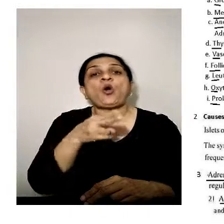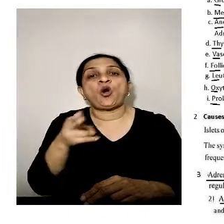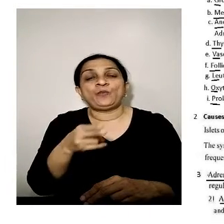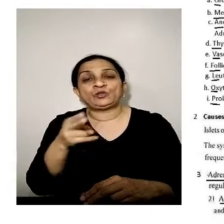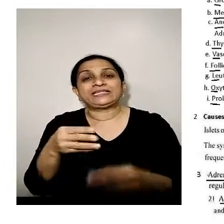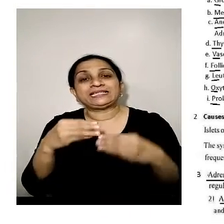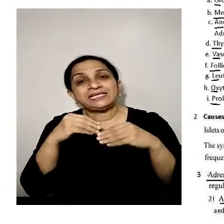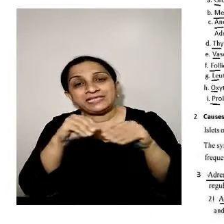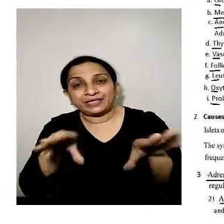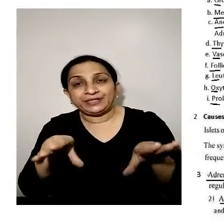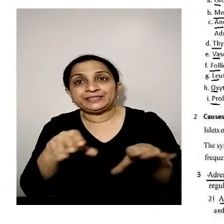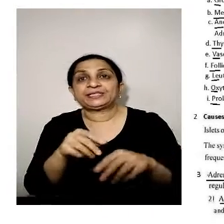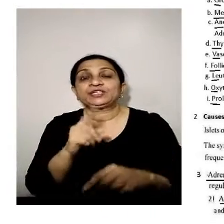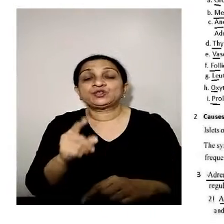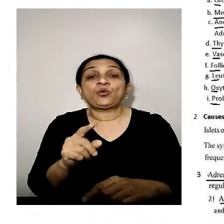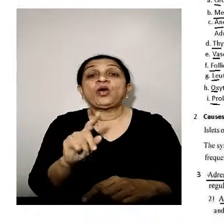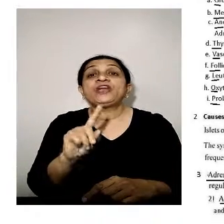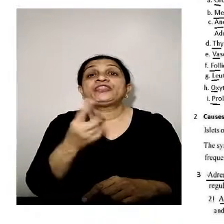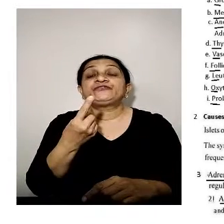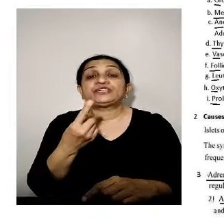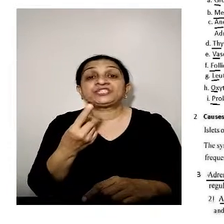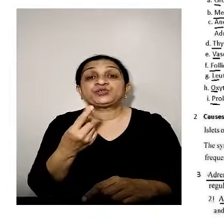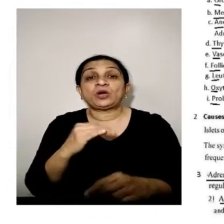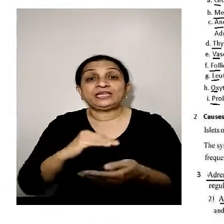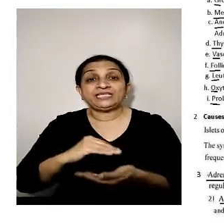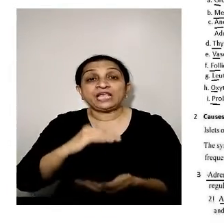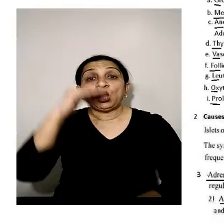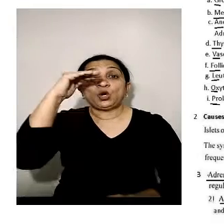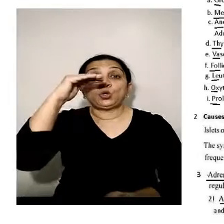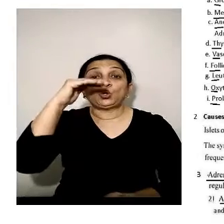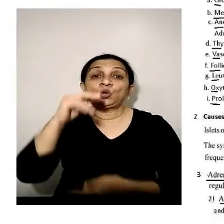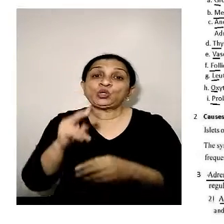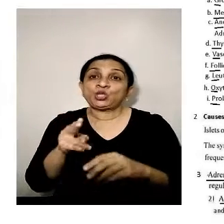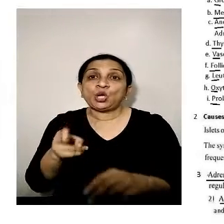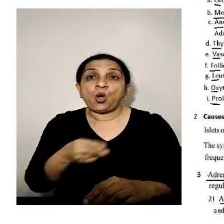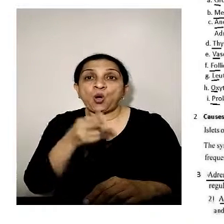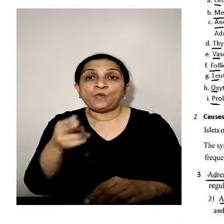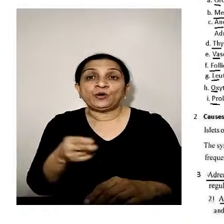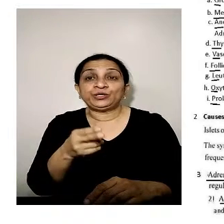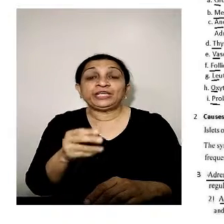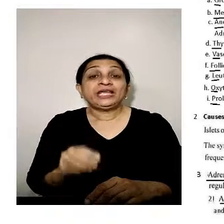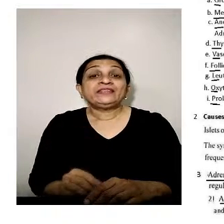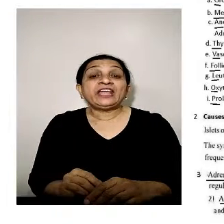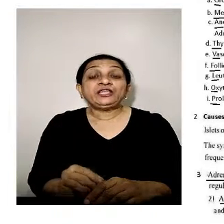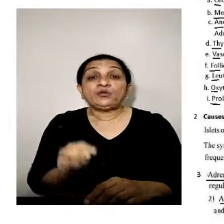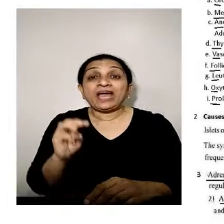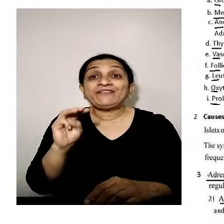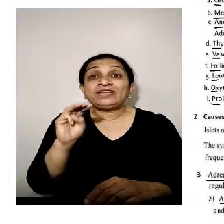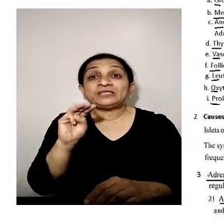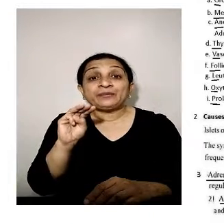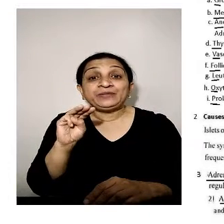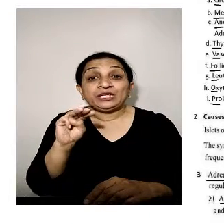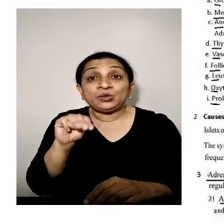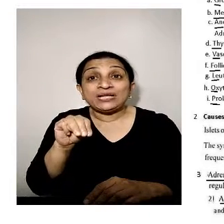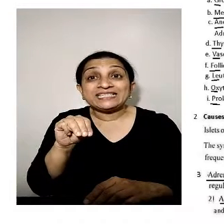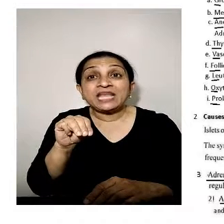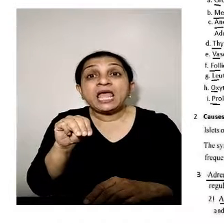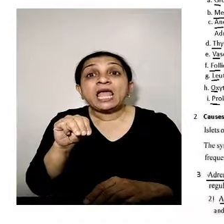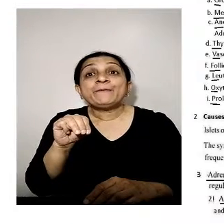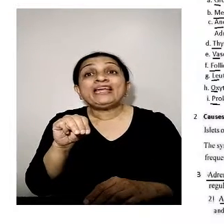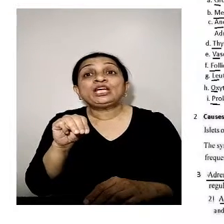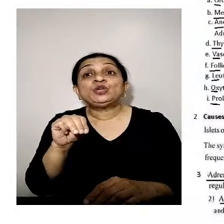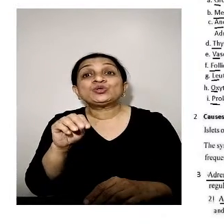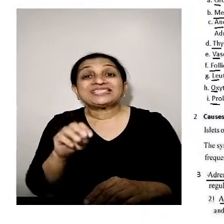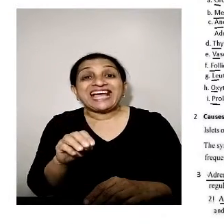nine hormones that are secreted. So the first one is growth hormone. Then you have now something known as